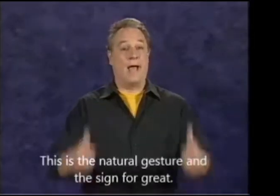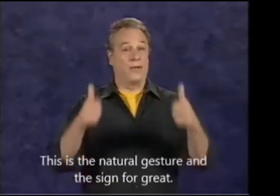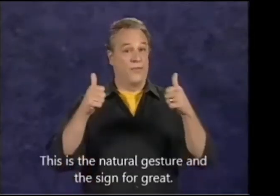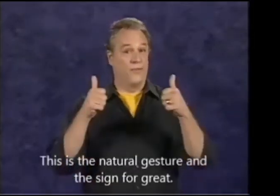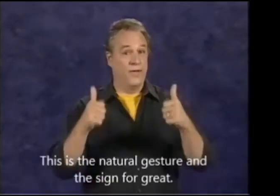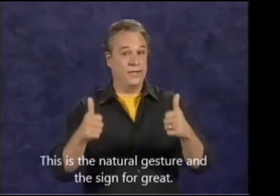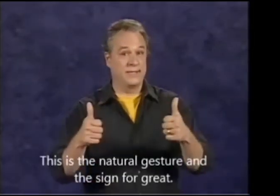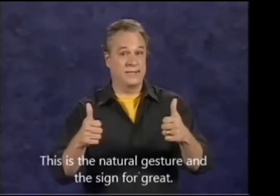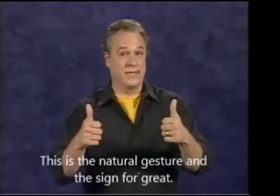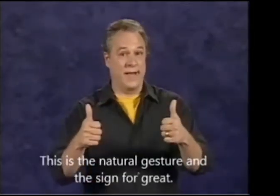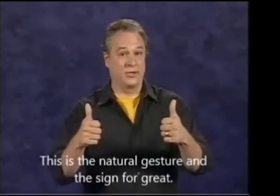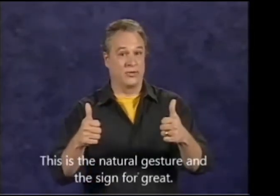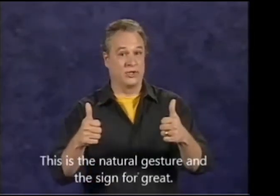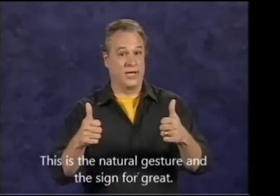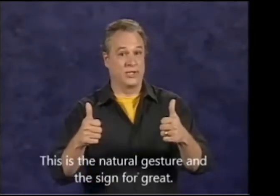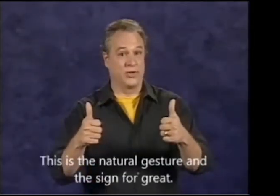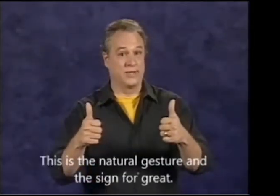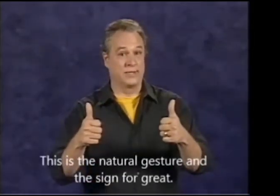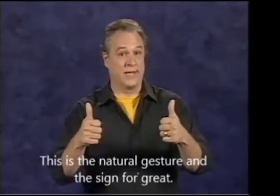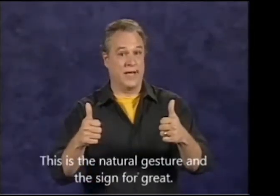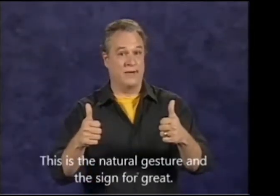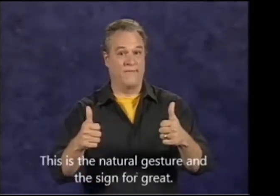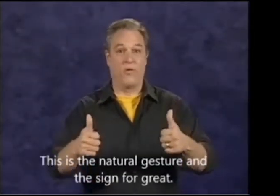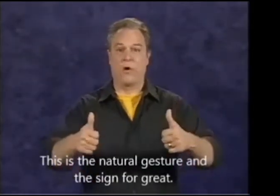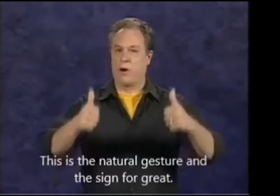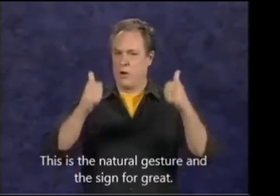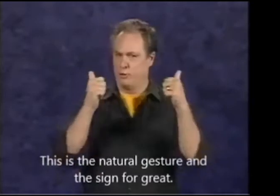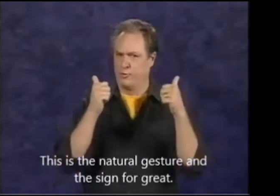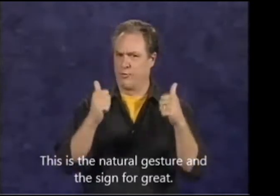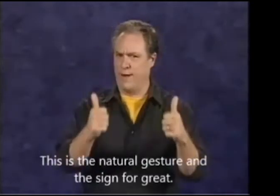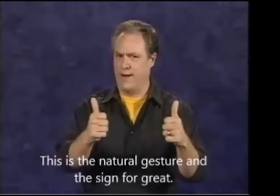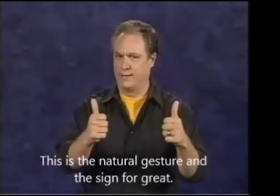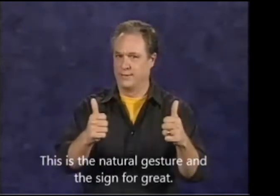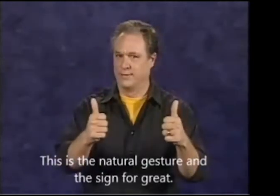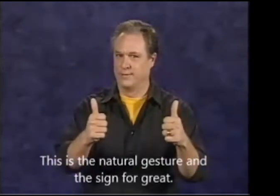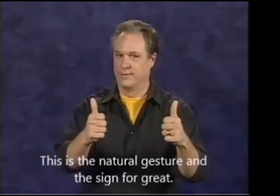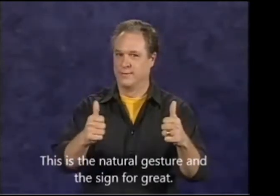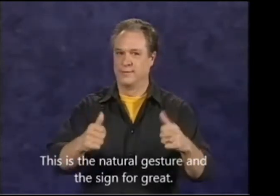And this is a natural gesture and sign for great.